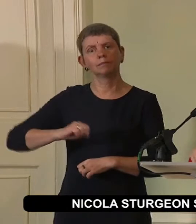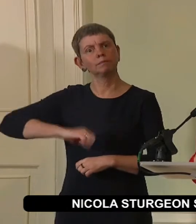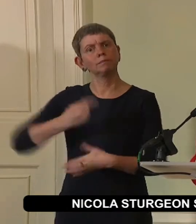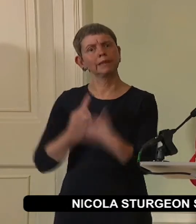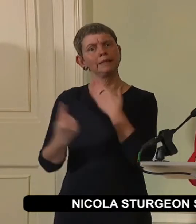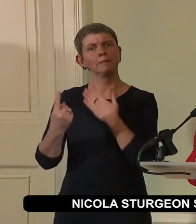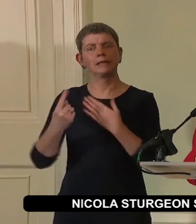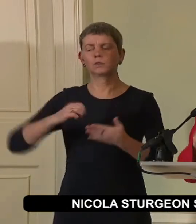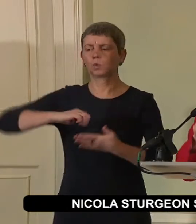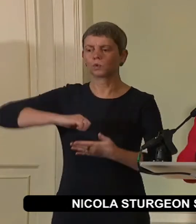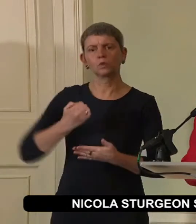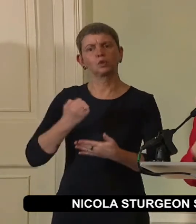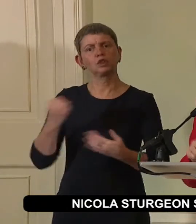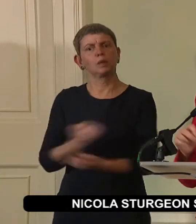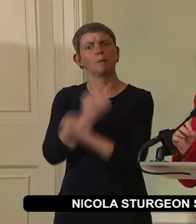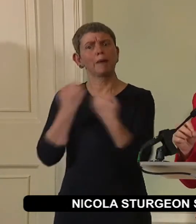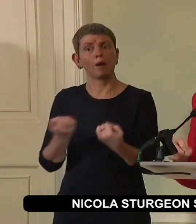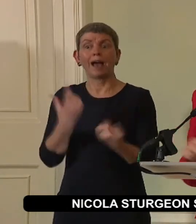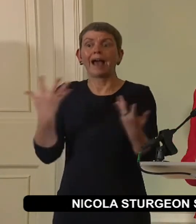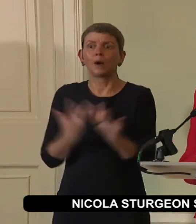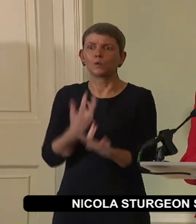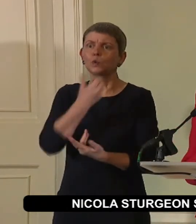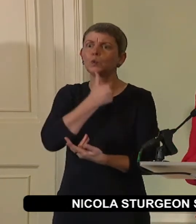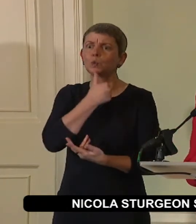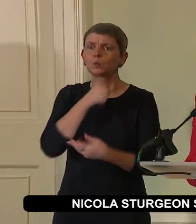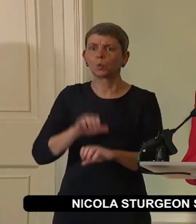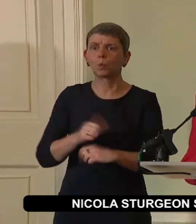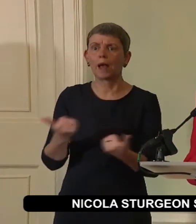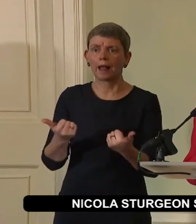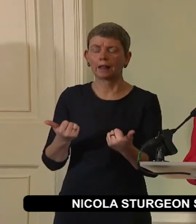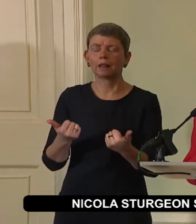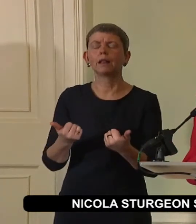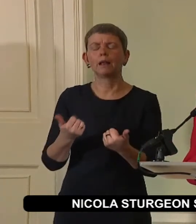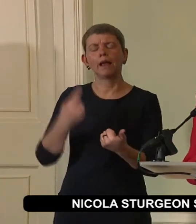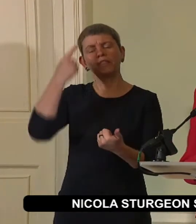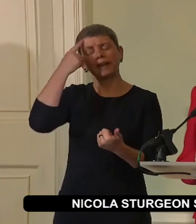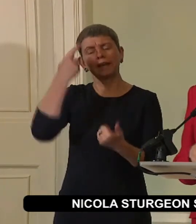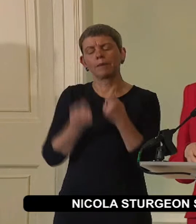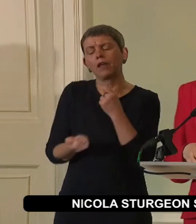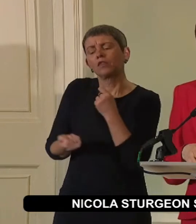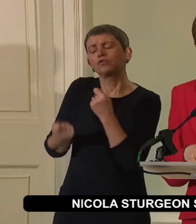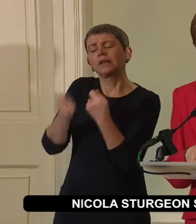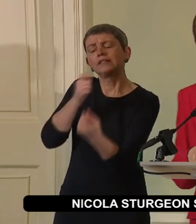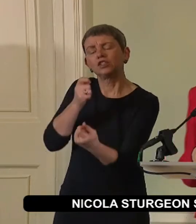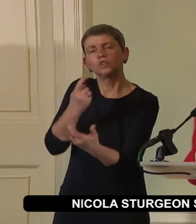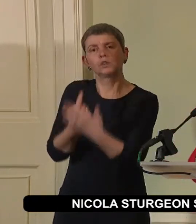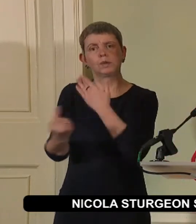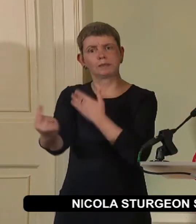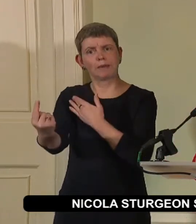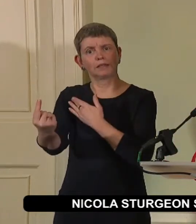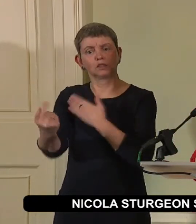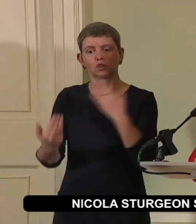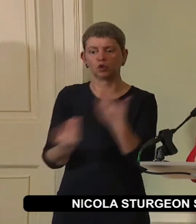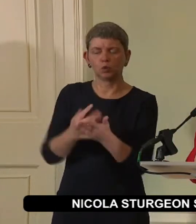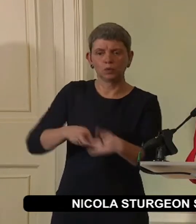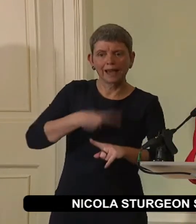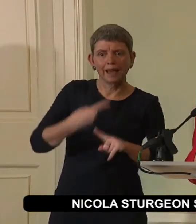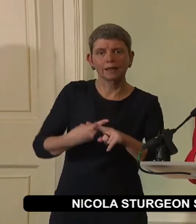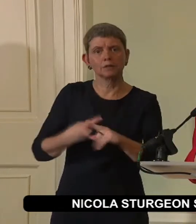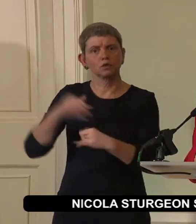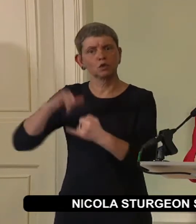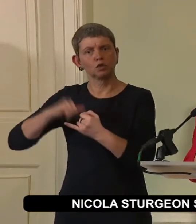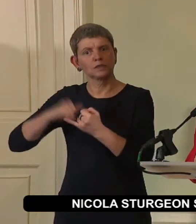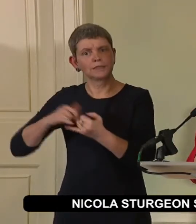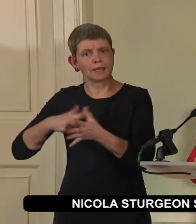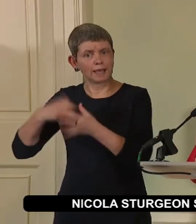creating institutions that are part of the transition to becoming independent. New tax and social security agencies, a network of trade